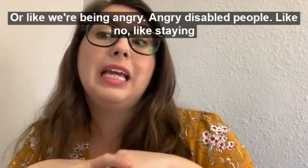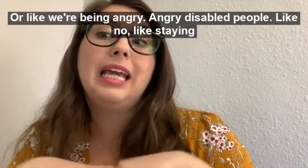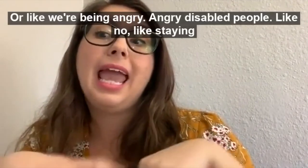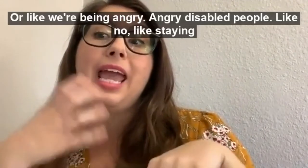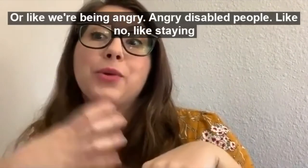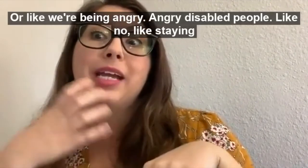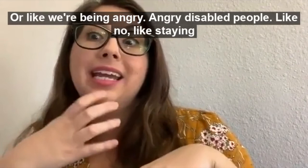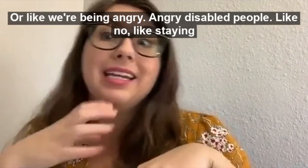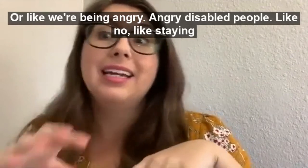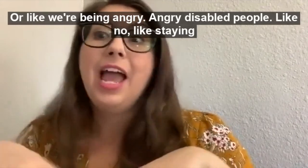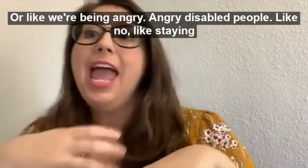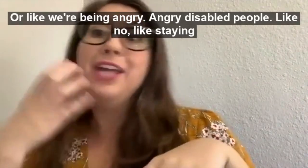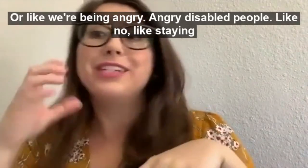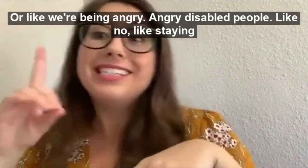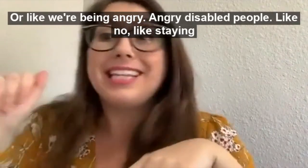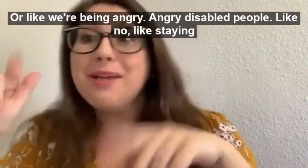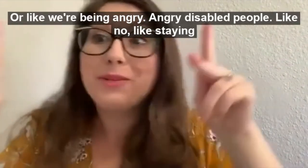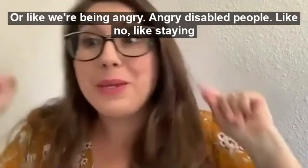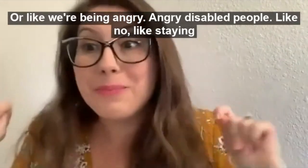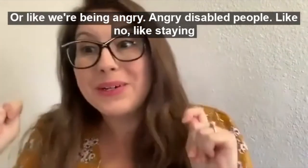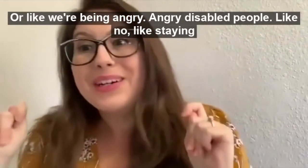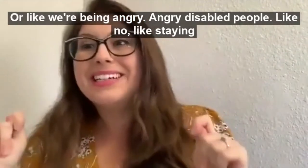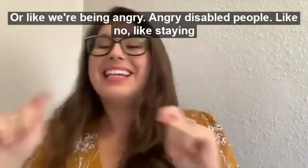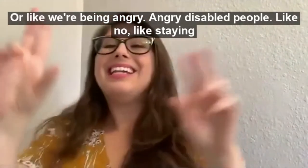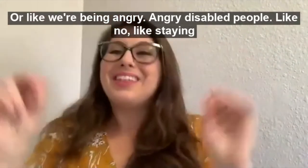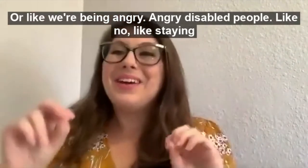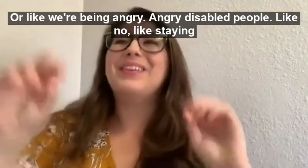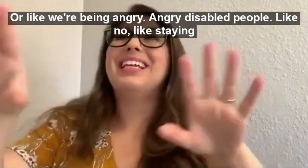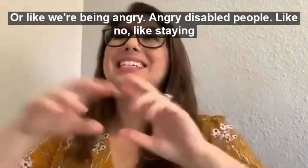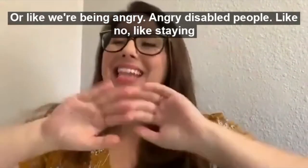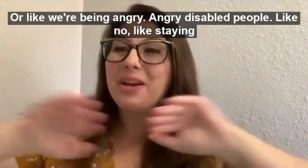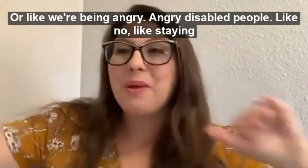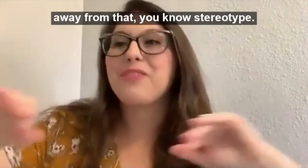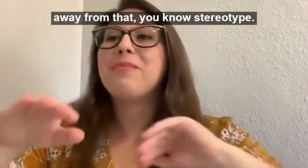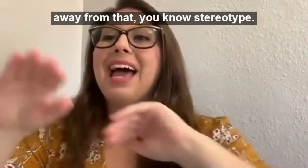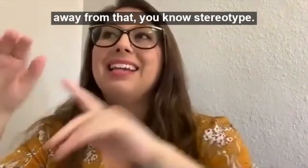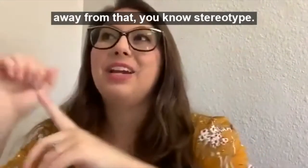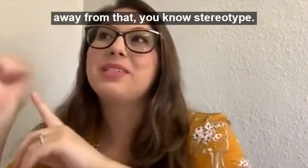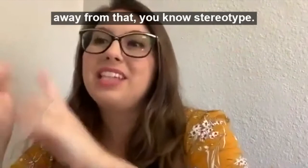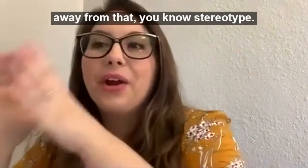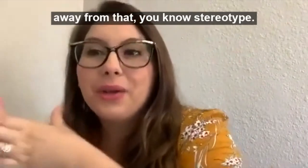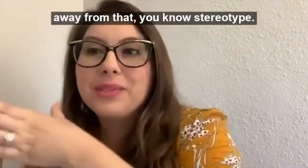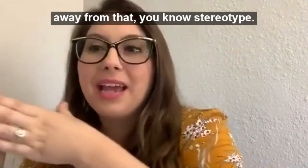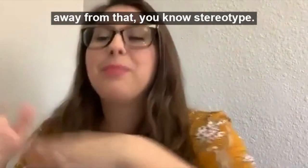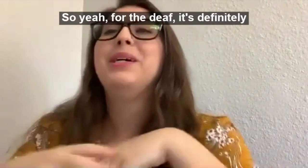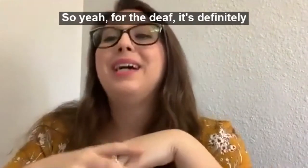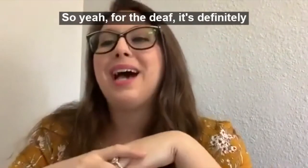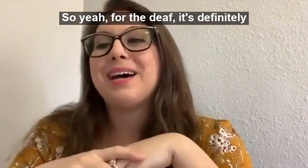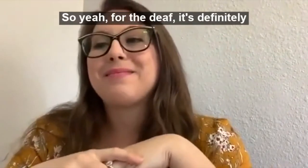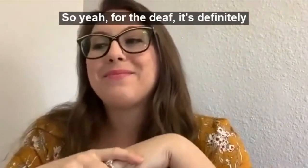being angry disabled people, like, no, like staying away from that, you know, stereotype.